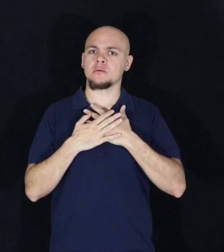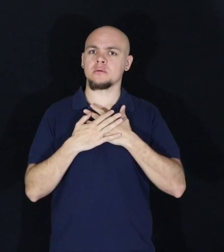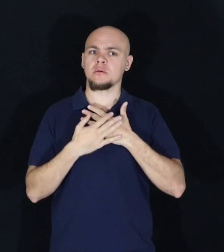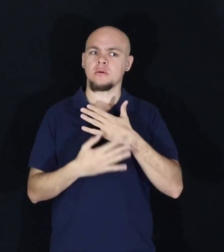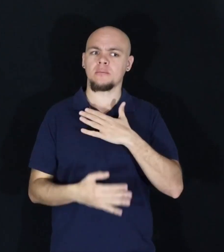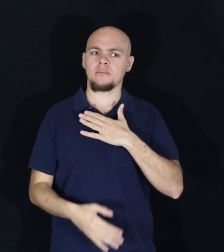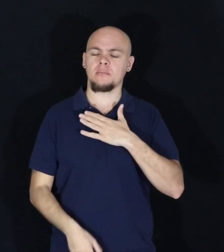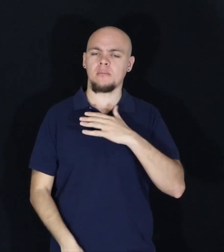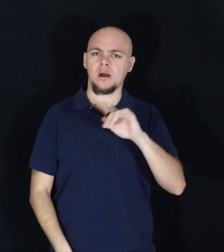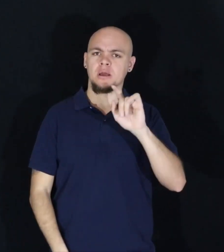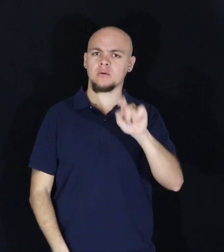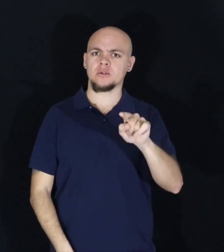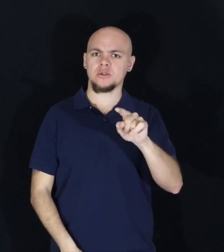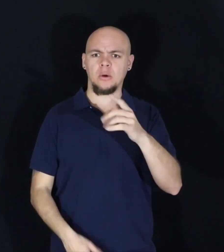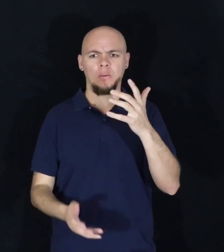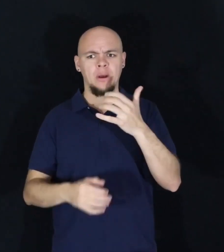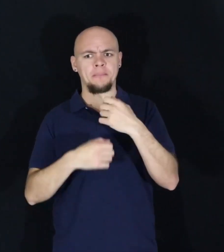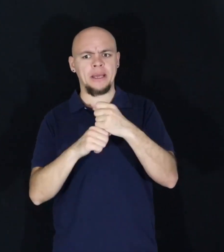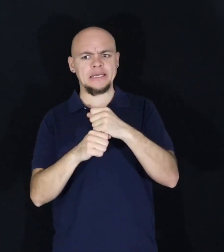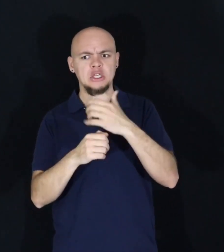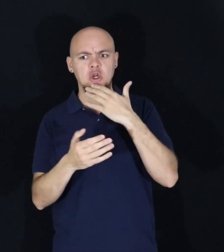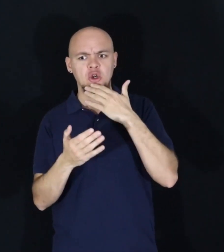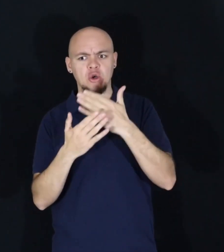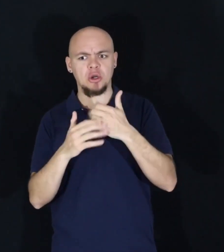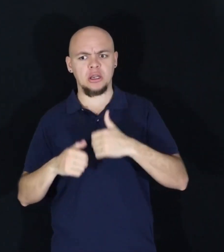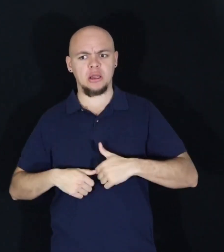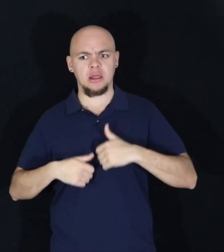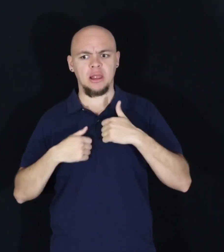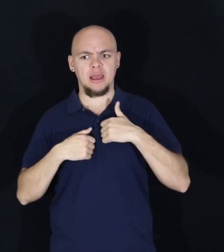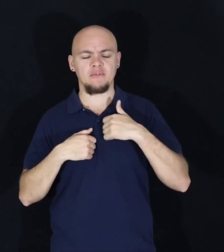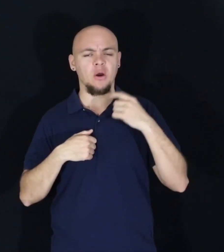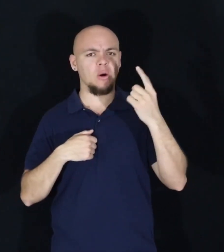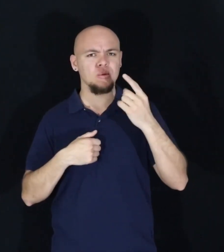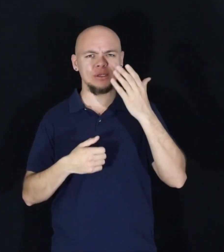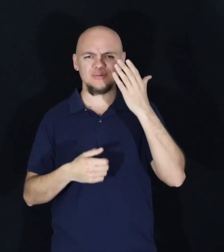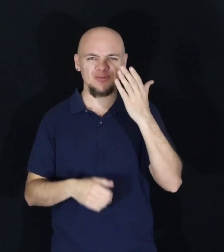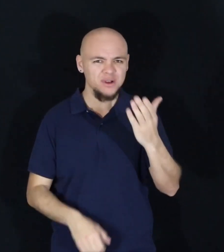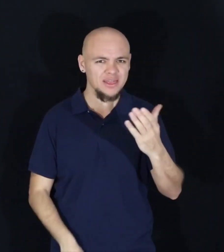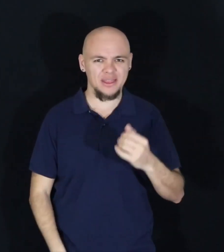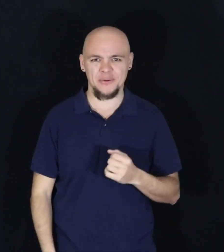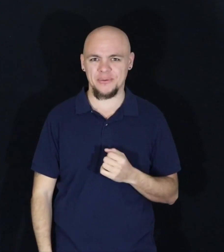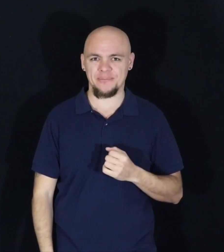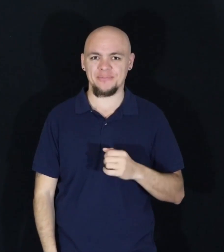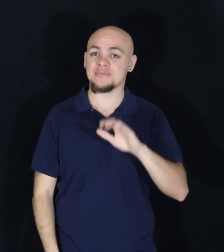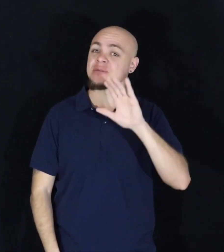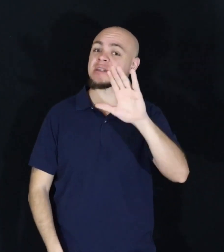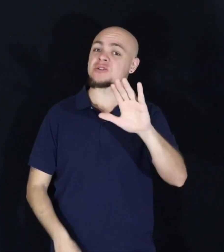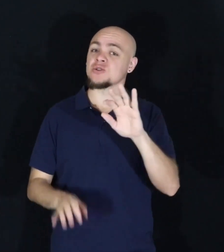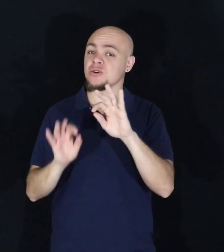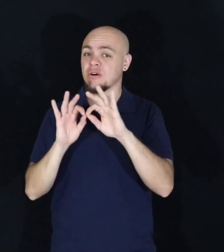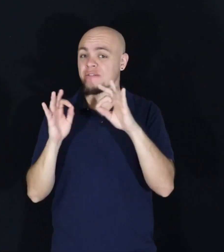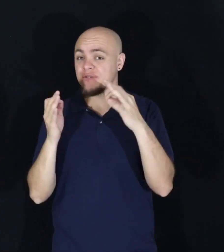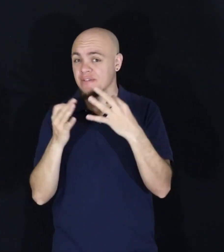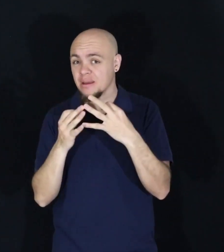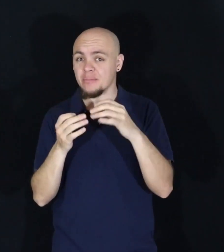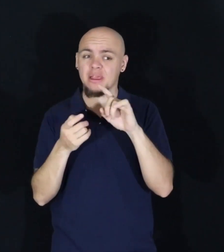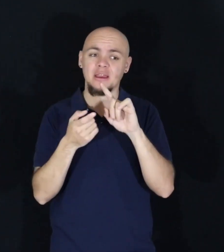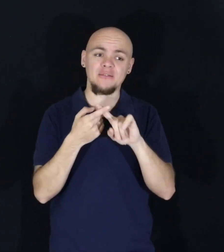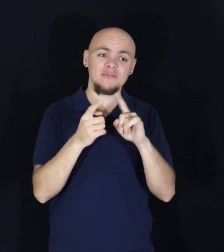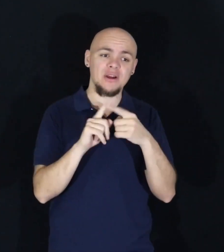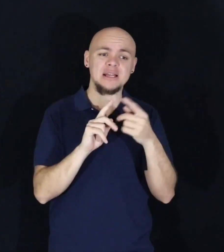question, what makes a good life, was always right in front of me. It's your loved ones and the people you care